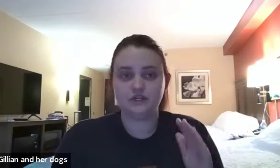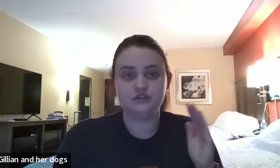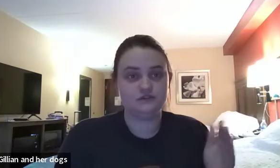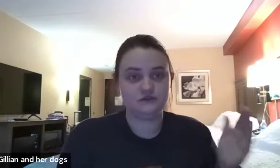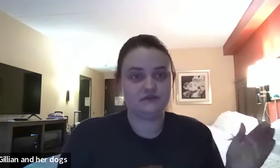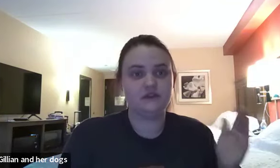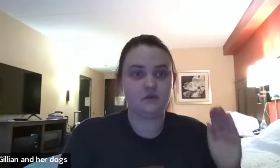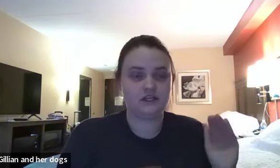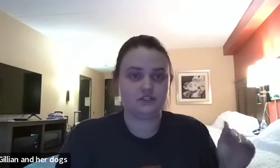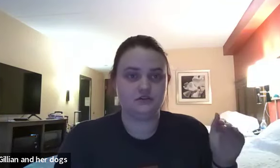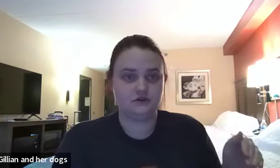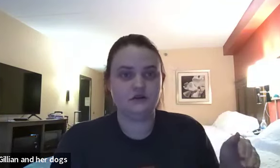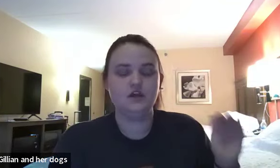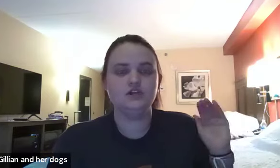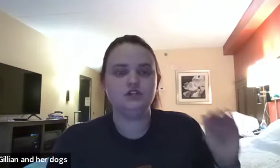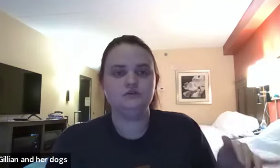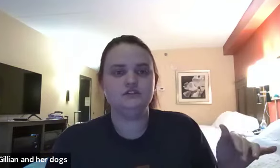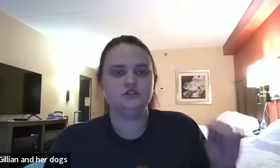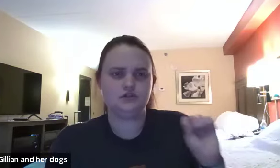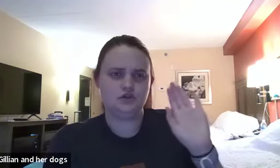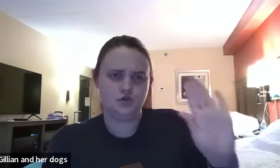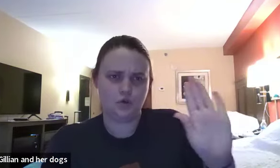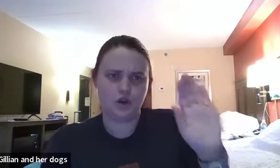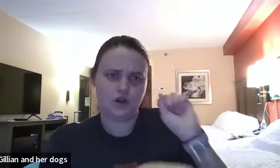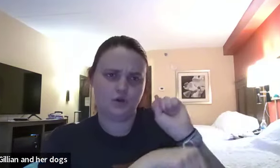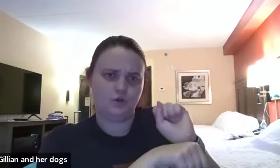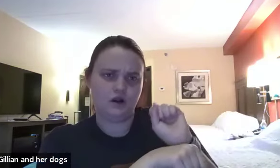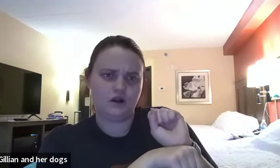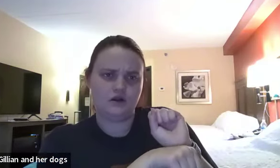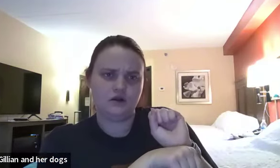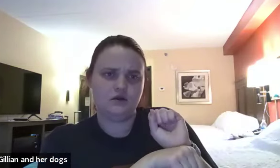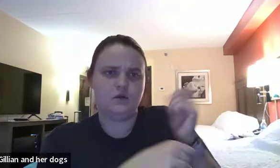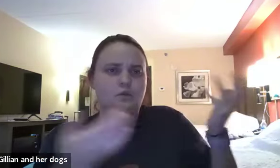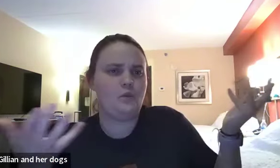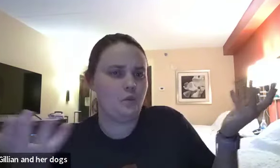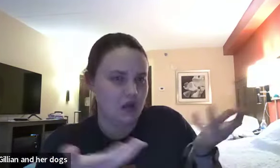you do for a living, like what is your career, you would do your work what?